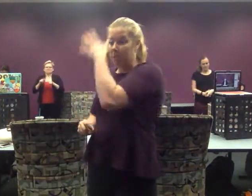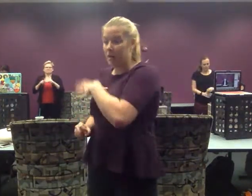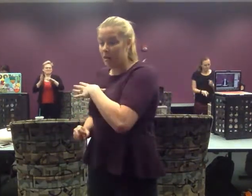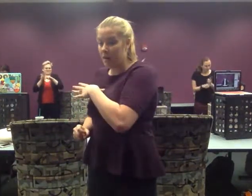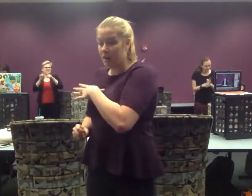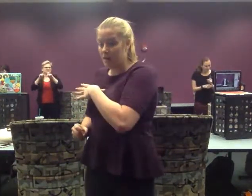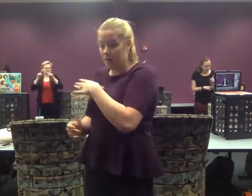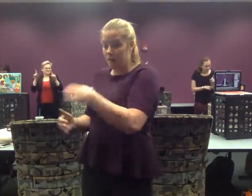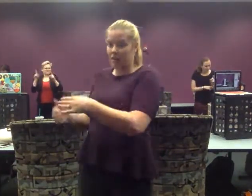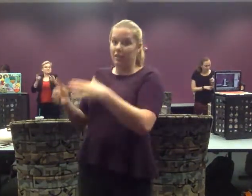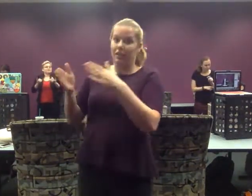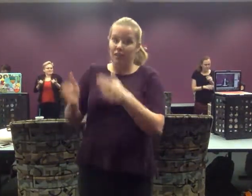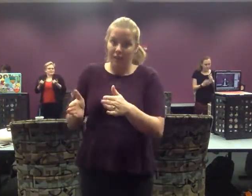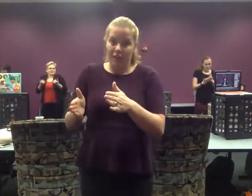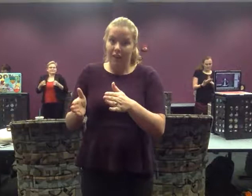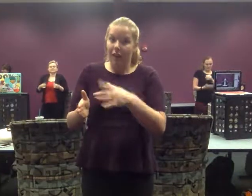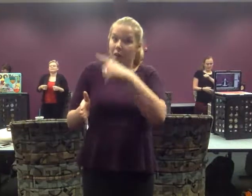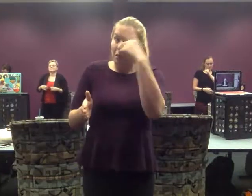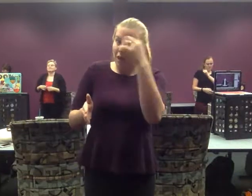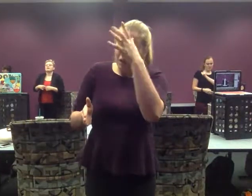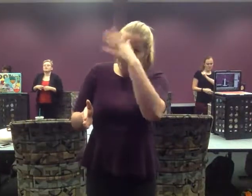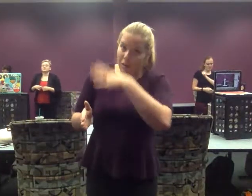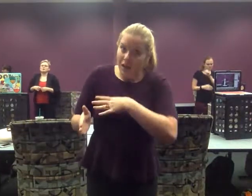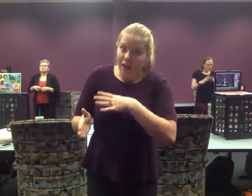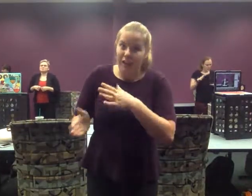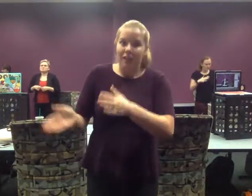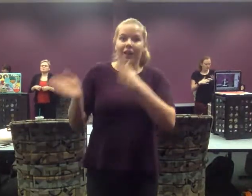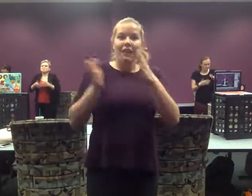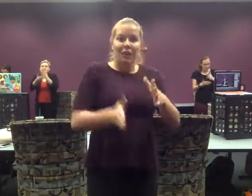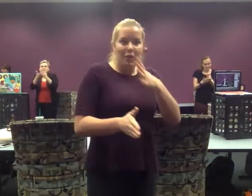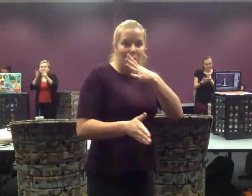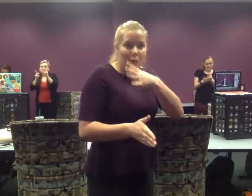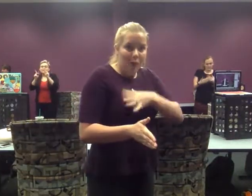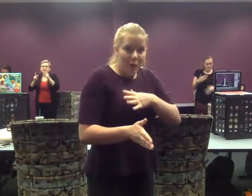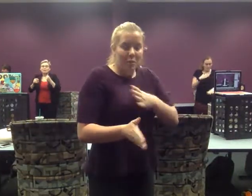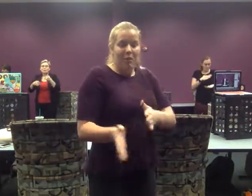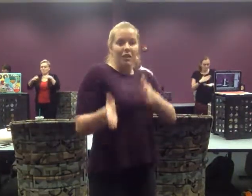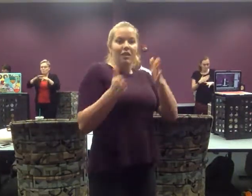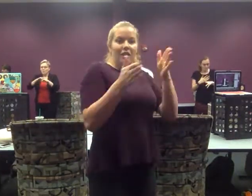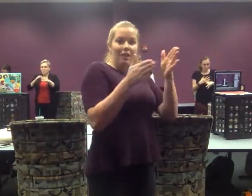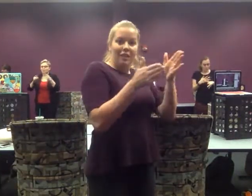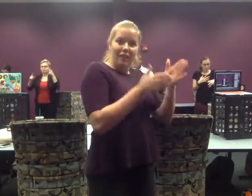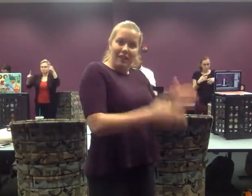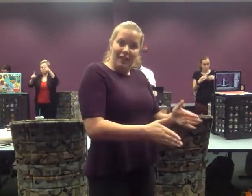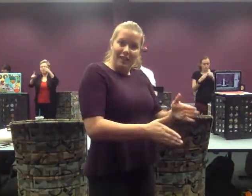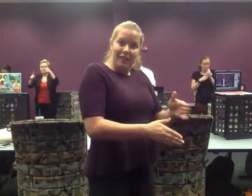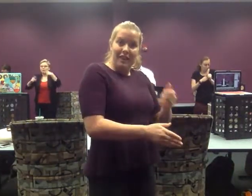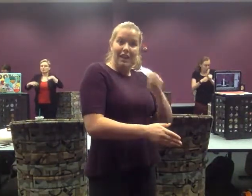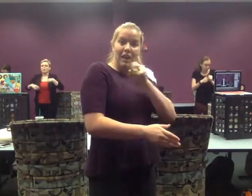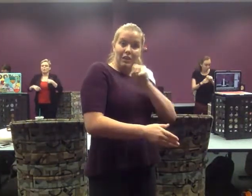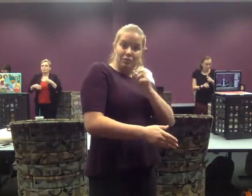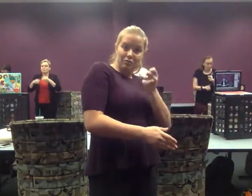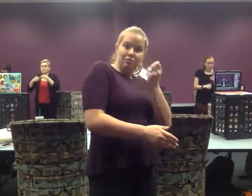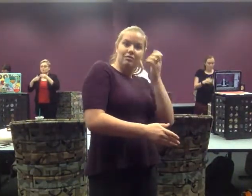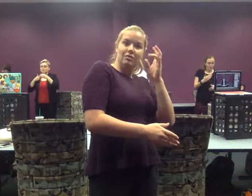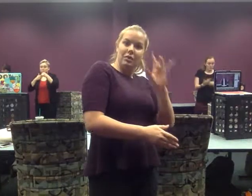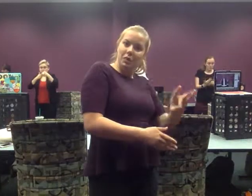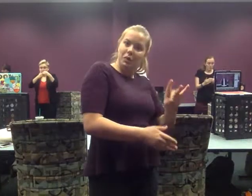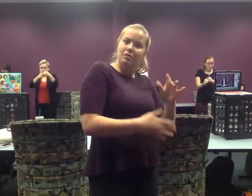that say some are born to rule and many are born to follow? You say no.